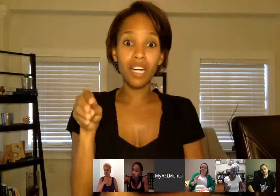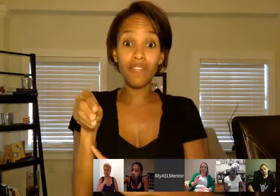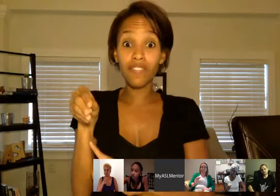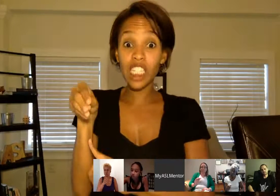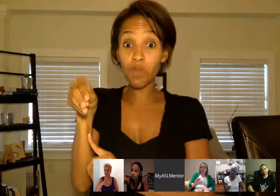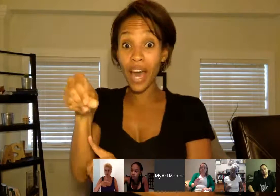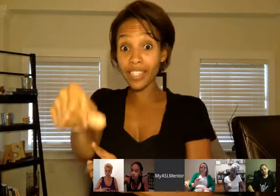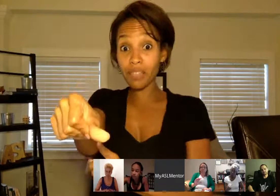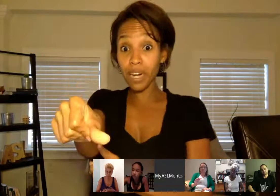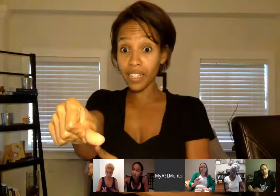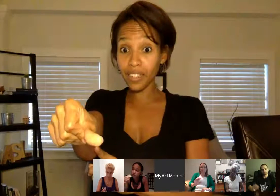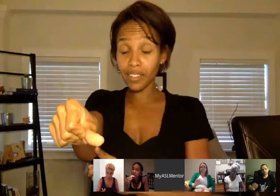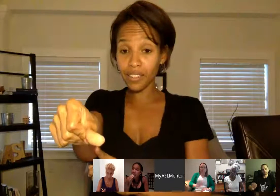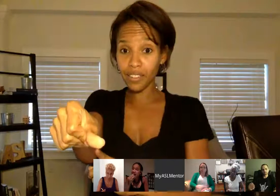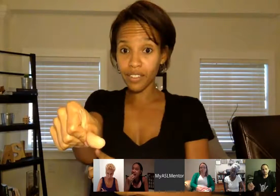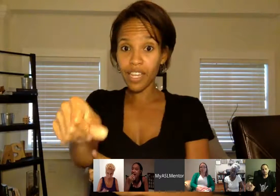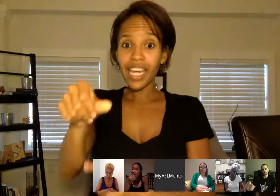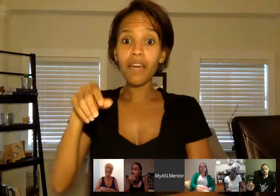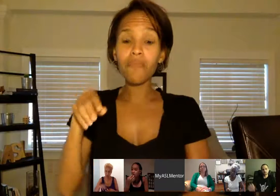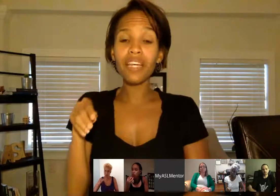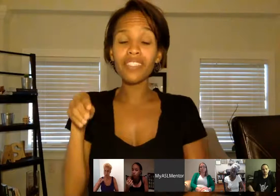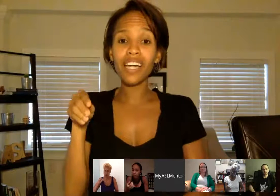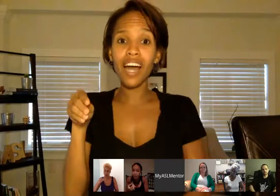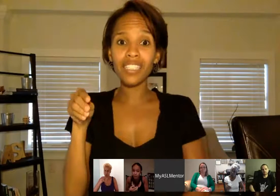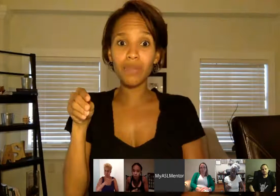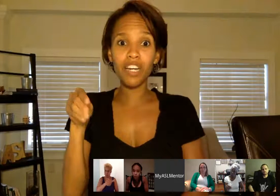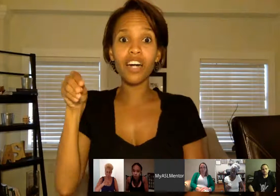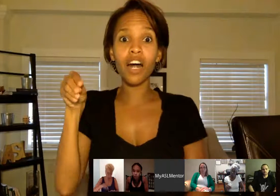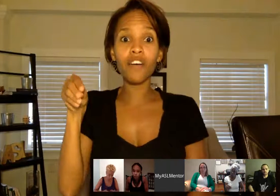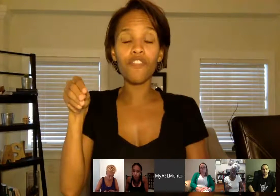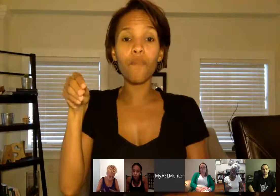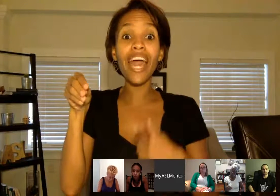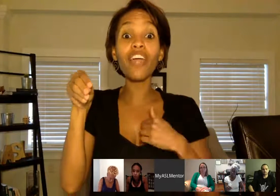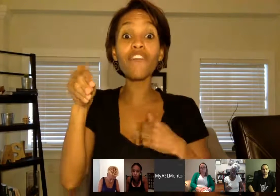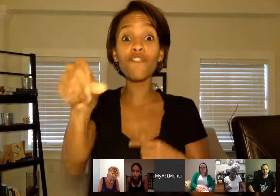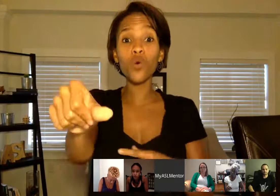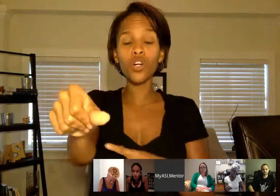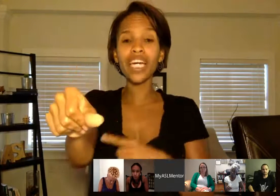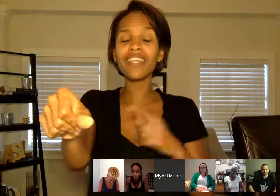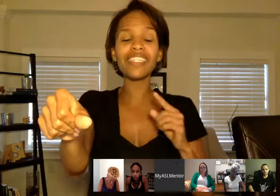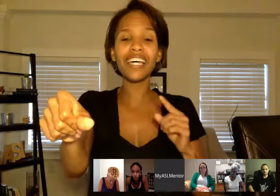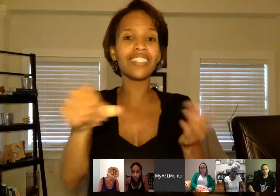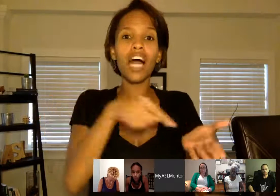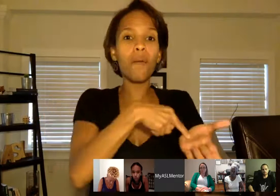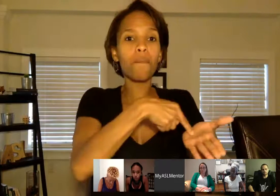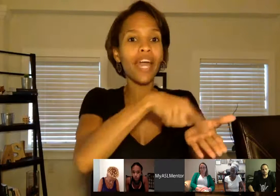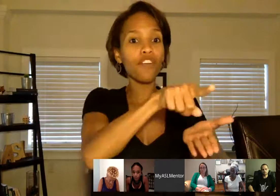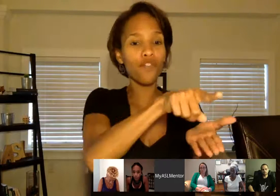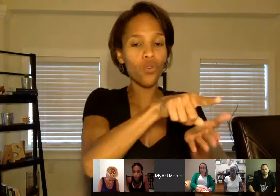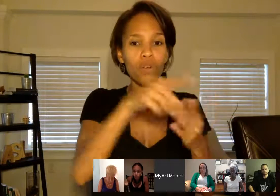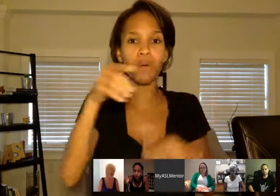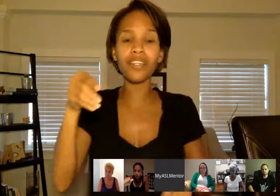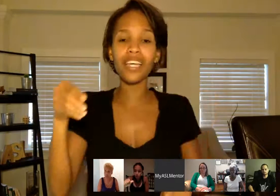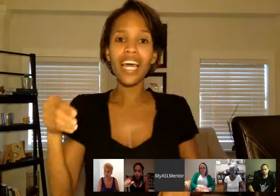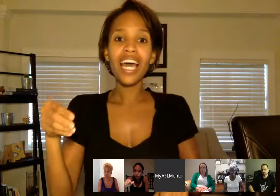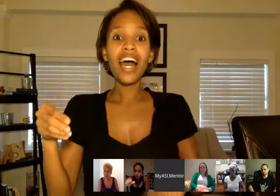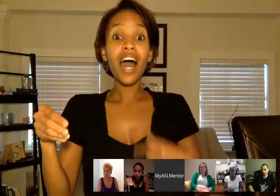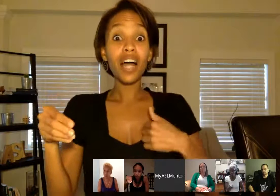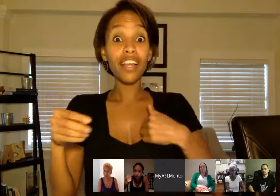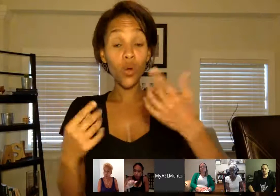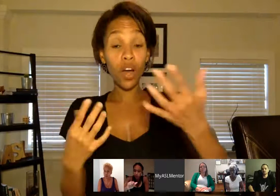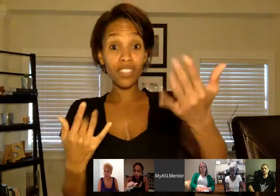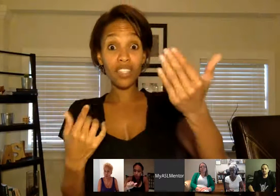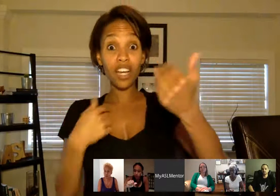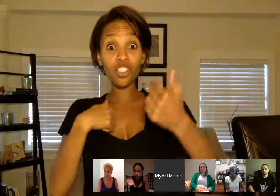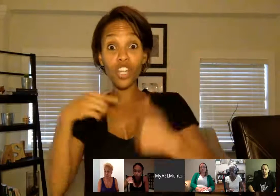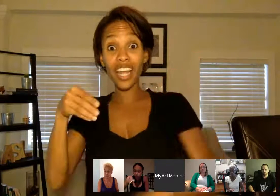concept of spend money. It means the concept of pay for, in the sense, not pay for, but